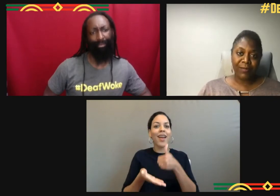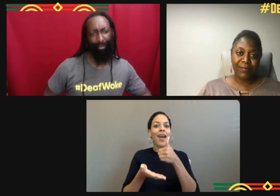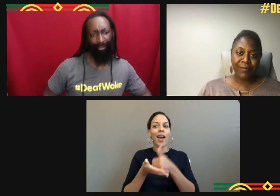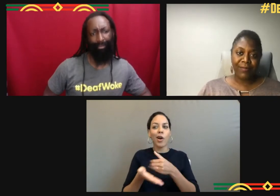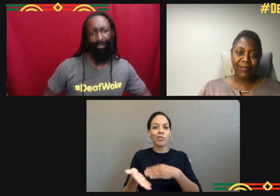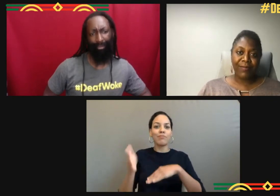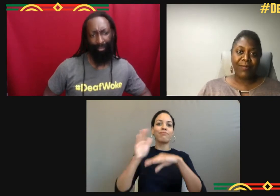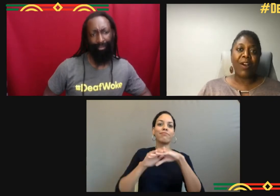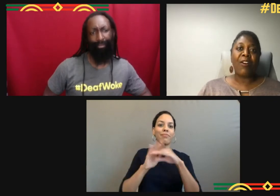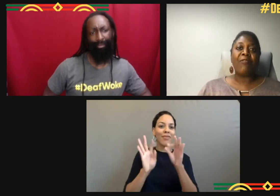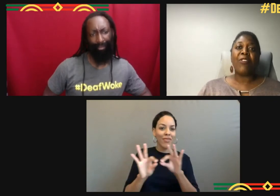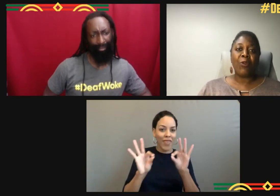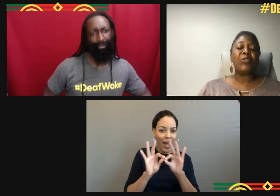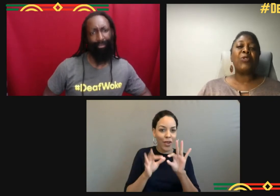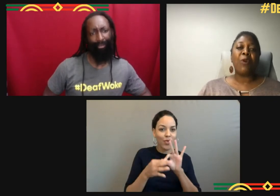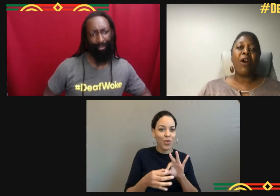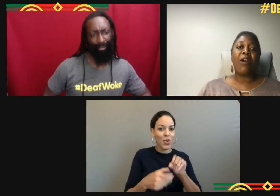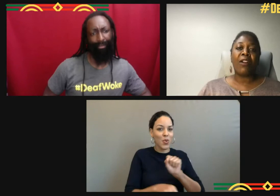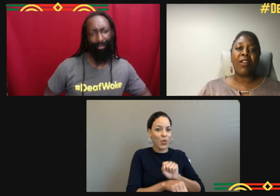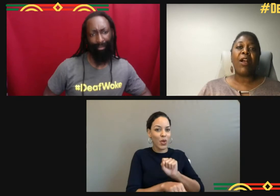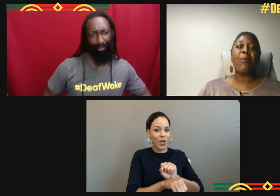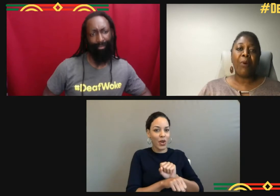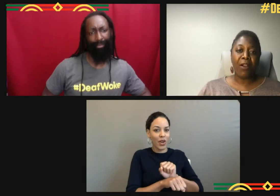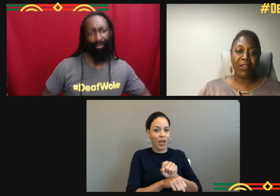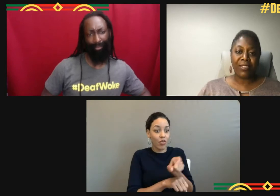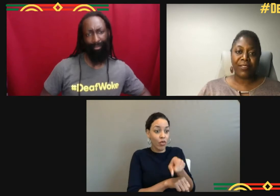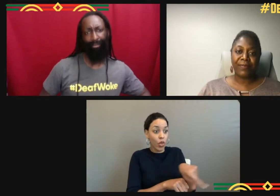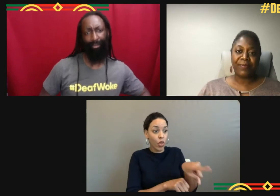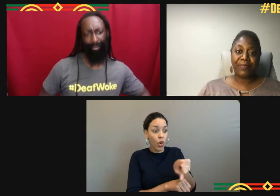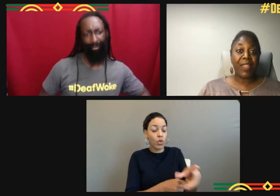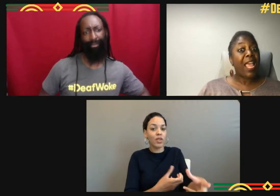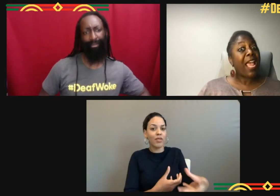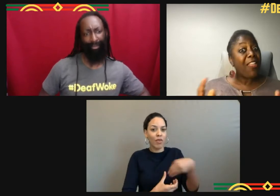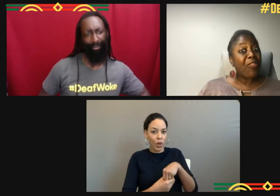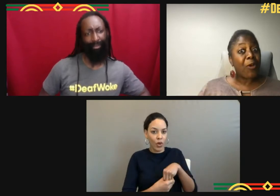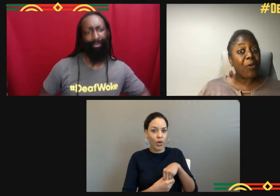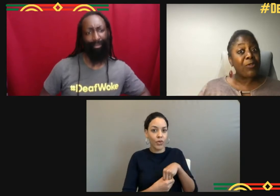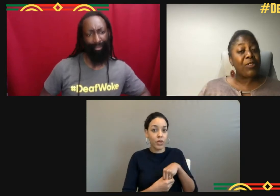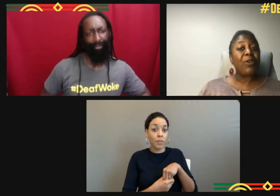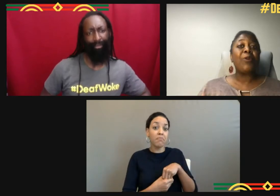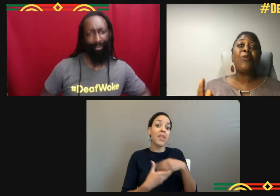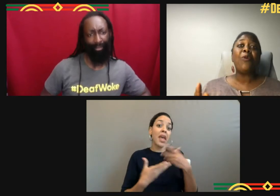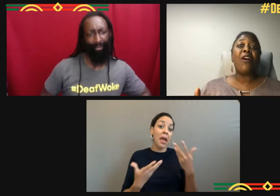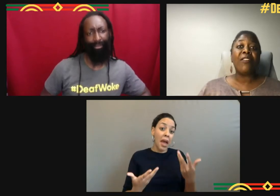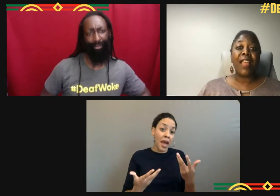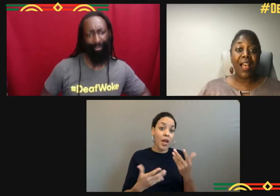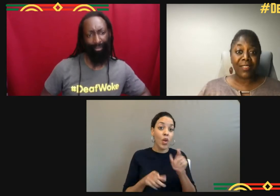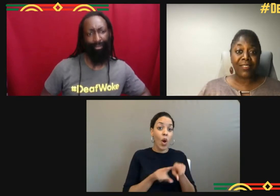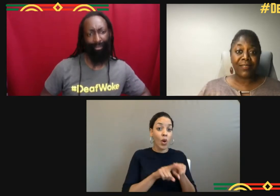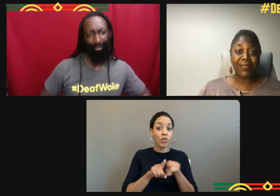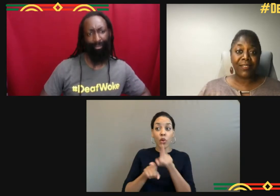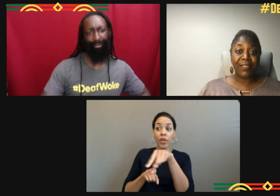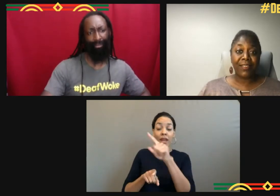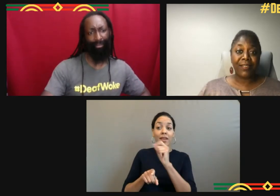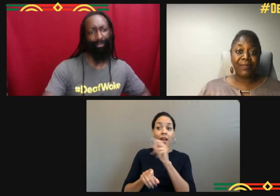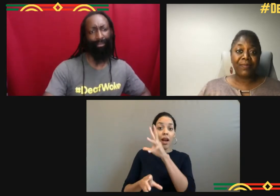work of those who are a part and those who are